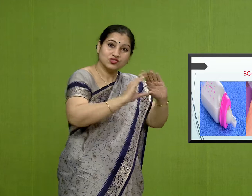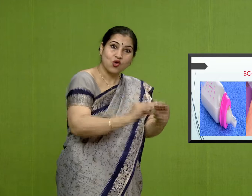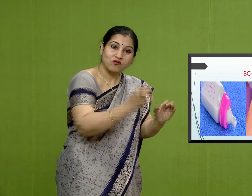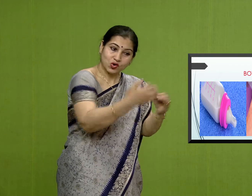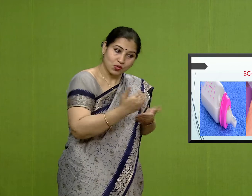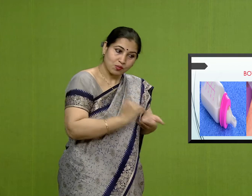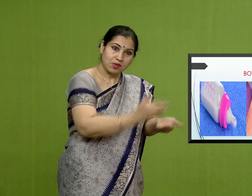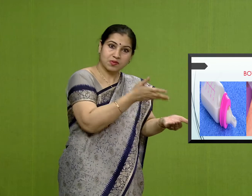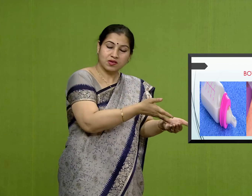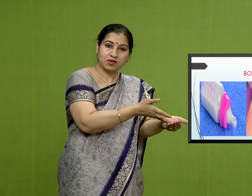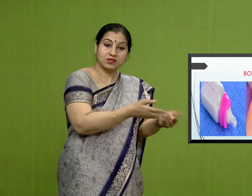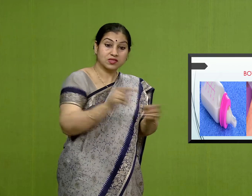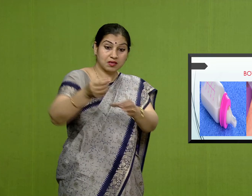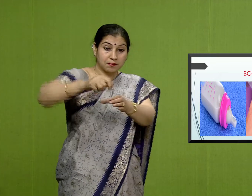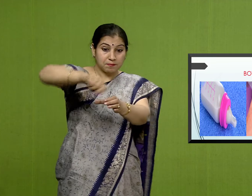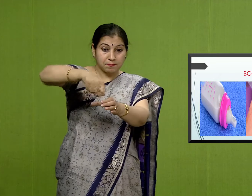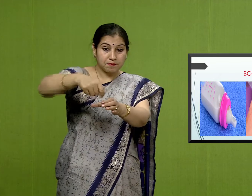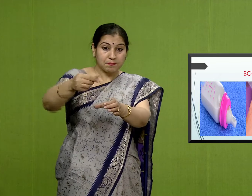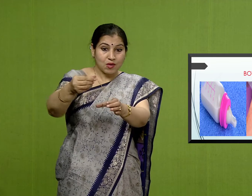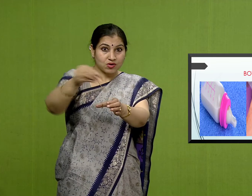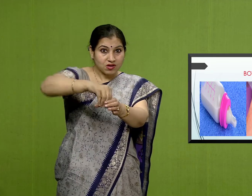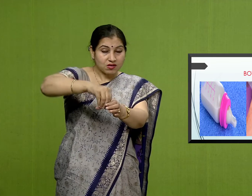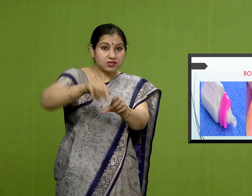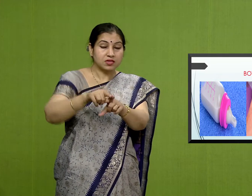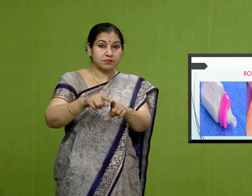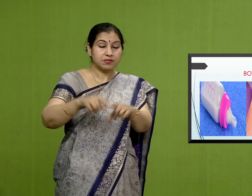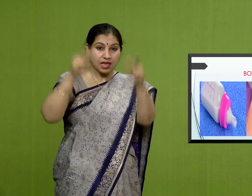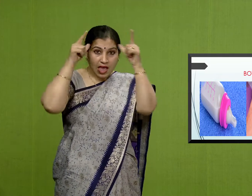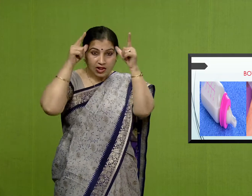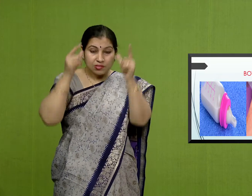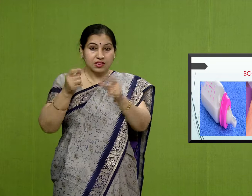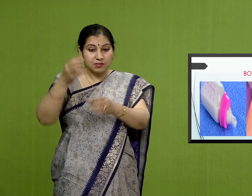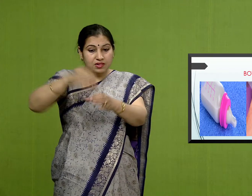composition of powder or animal milk.